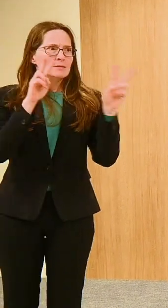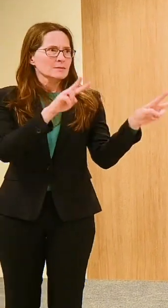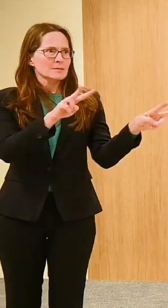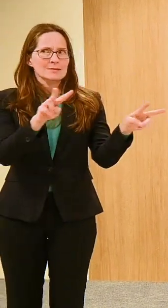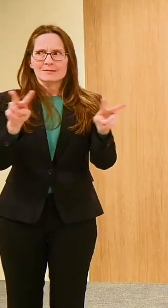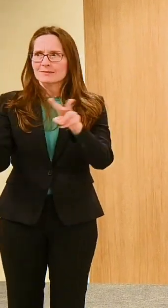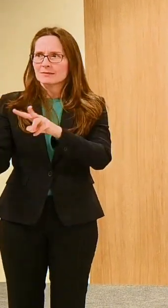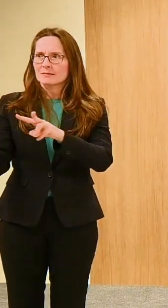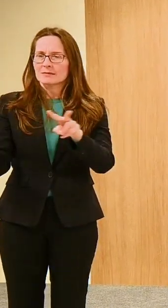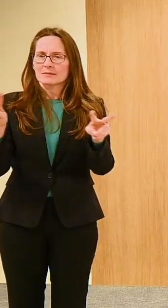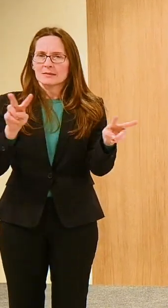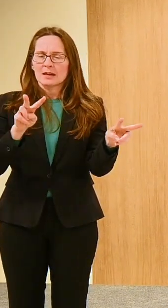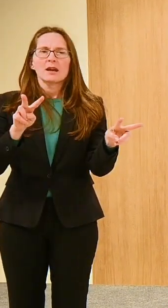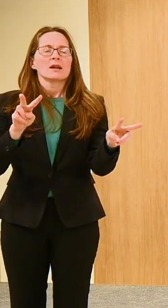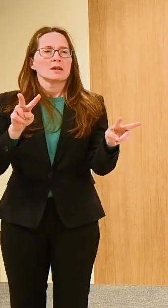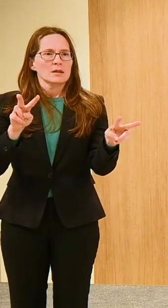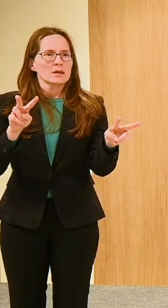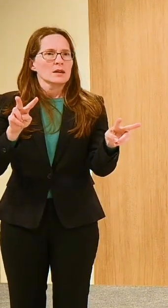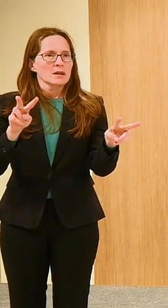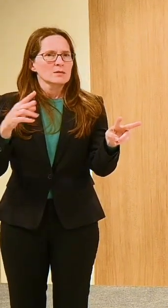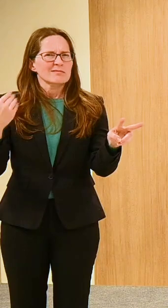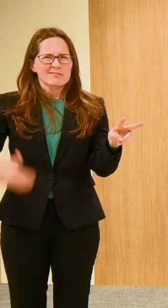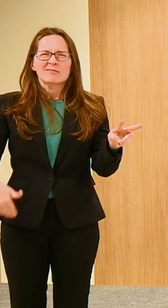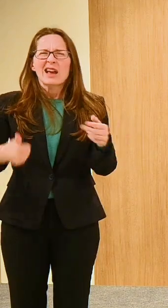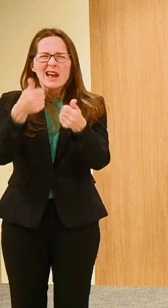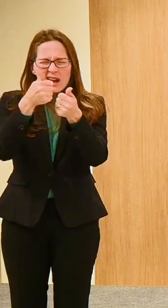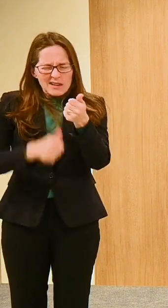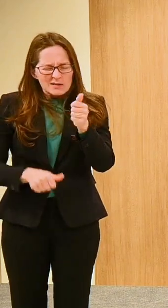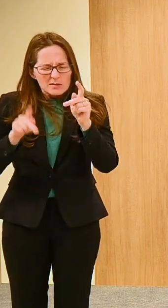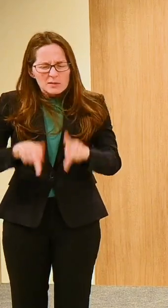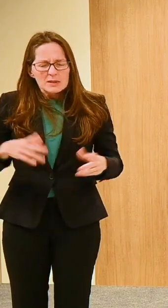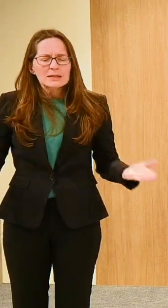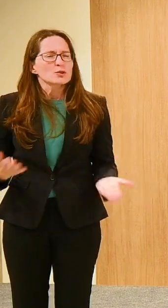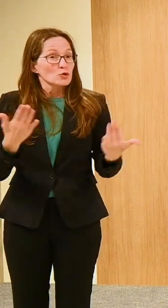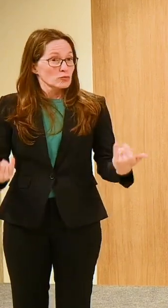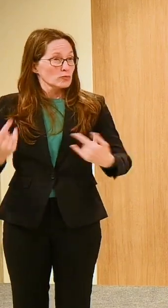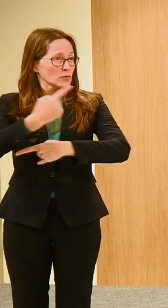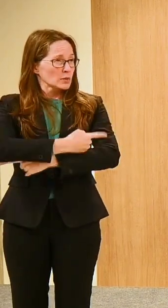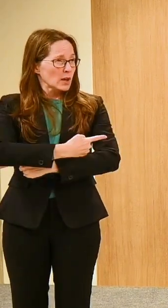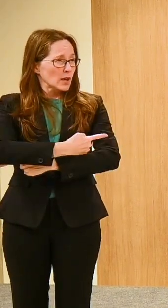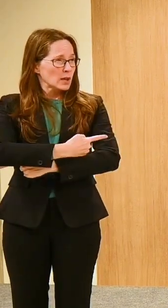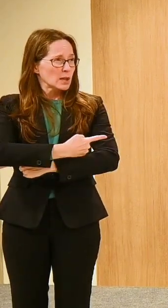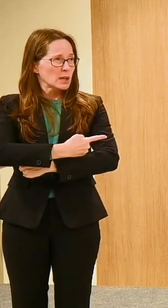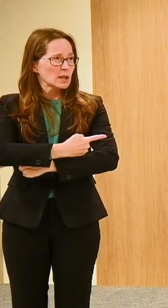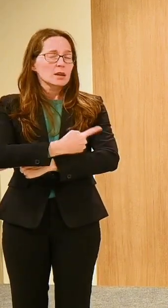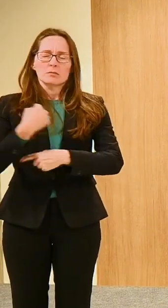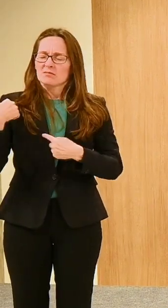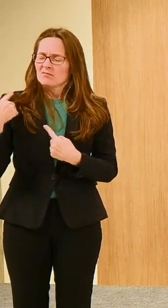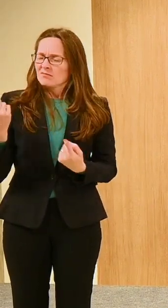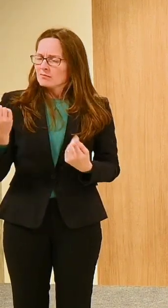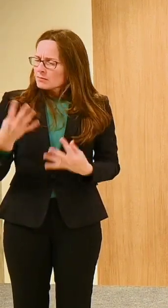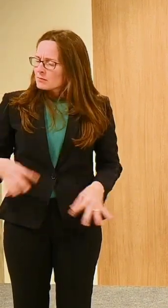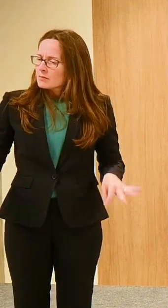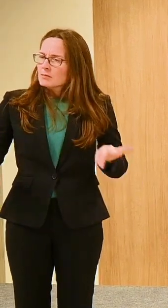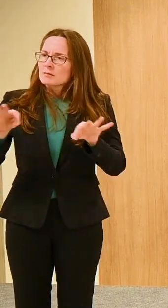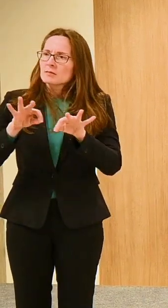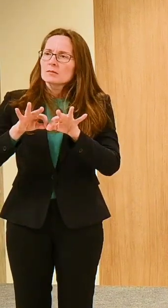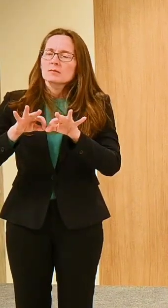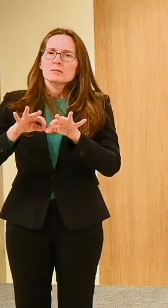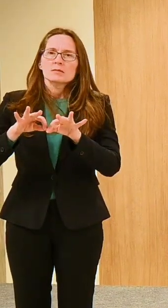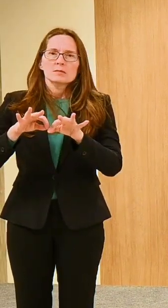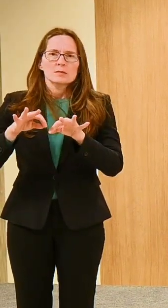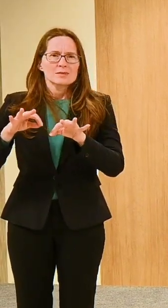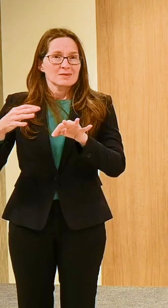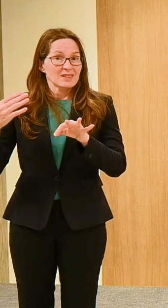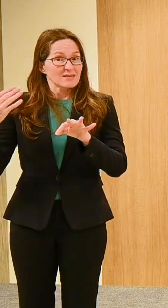single person here I know was critical to doing what we are looking at today.